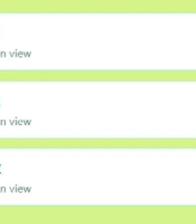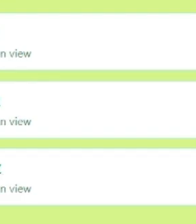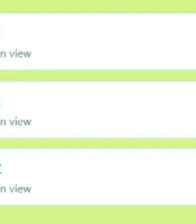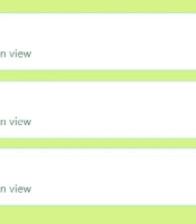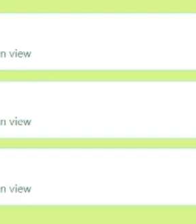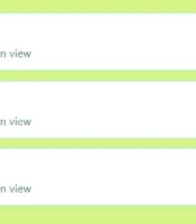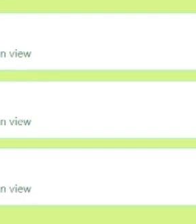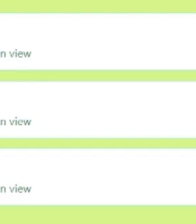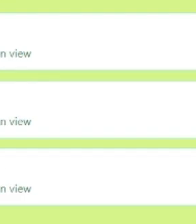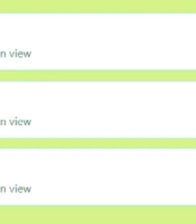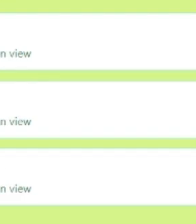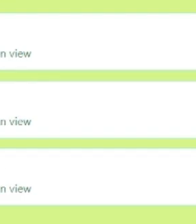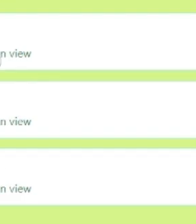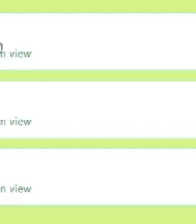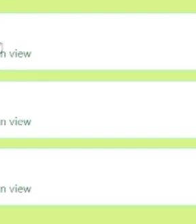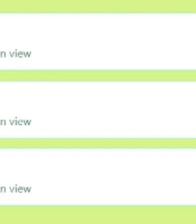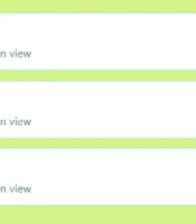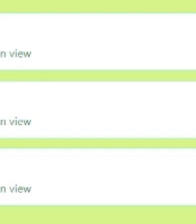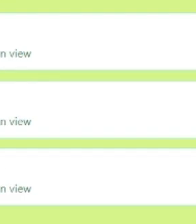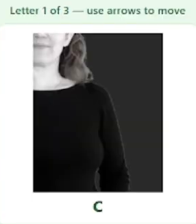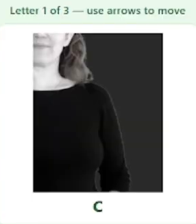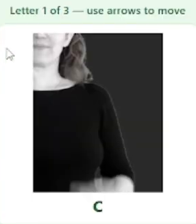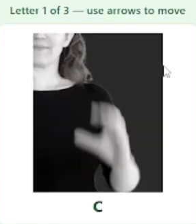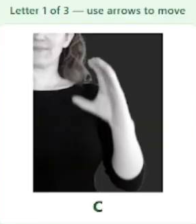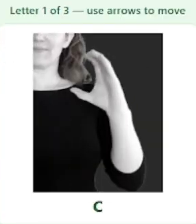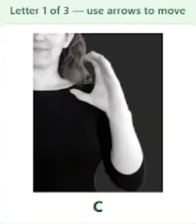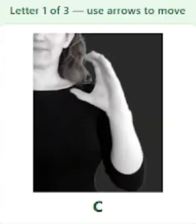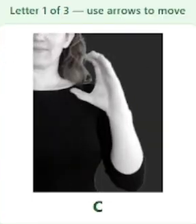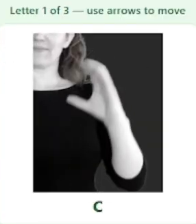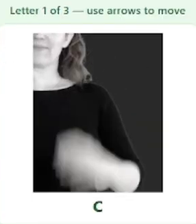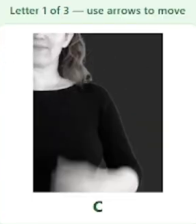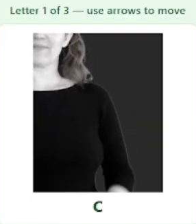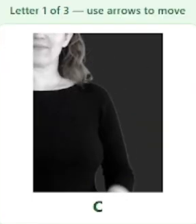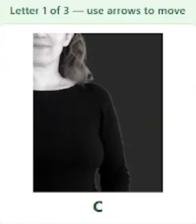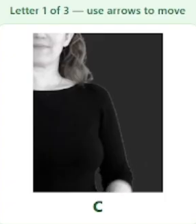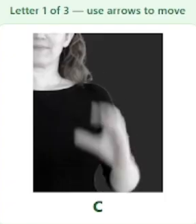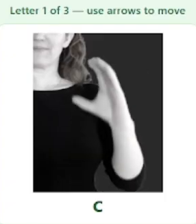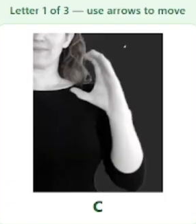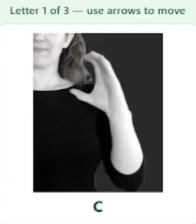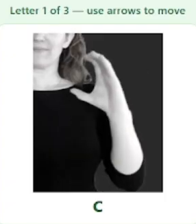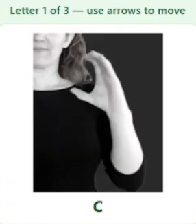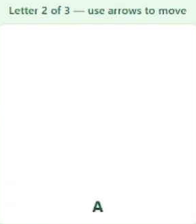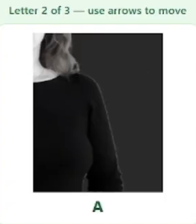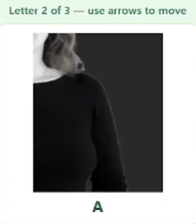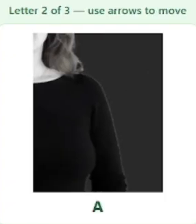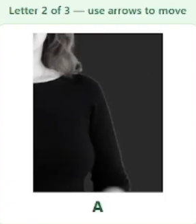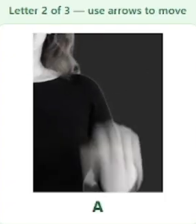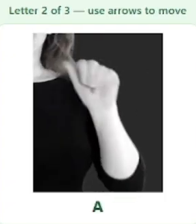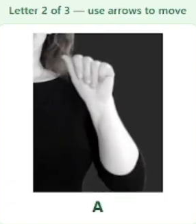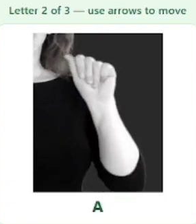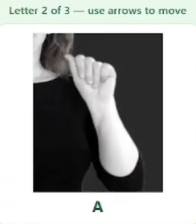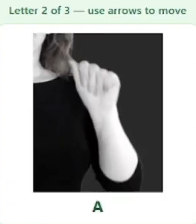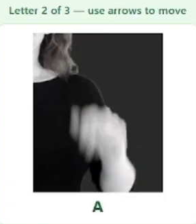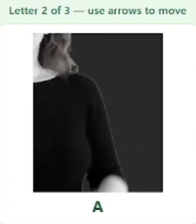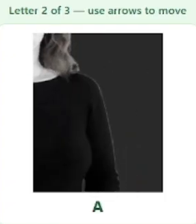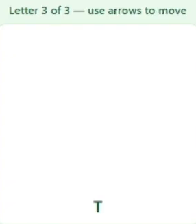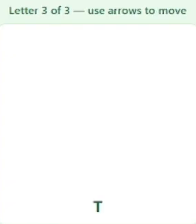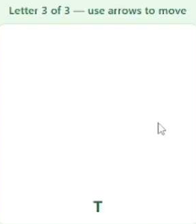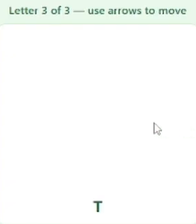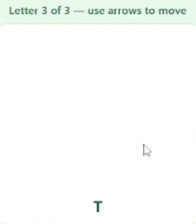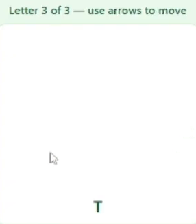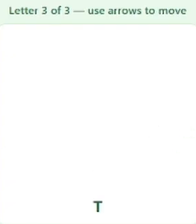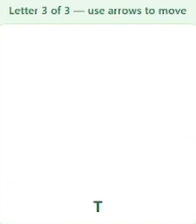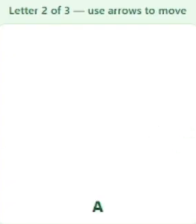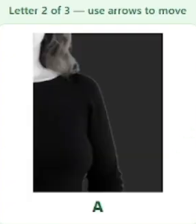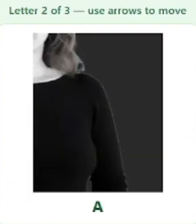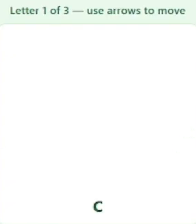Z. For full words, you can open the word set, and it shows you ASL examples of